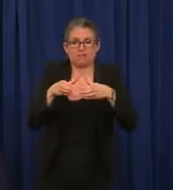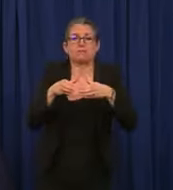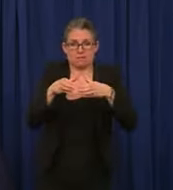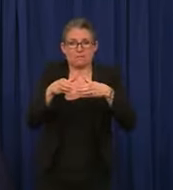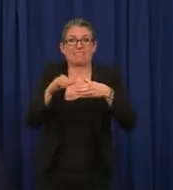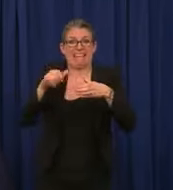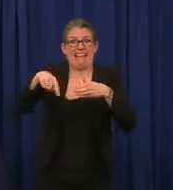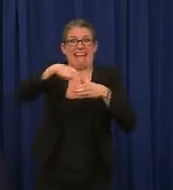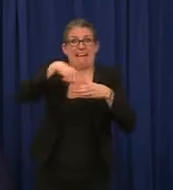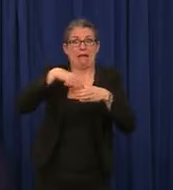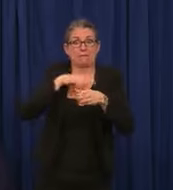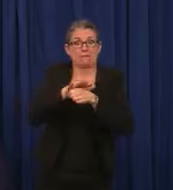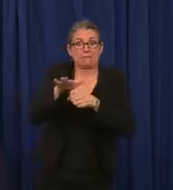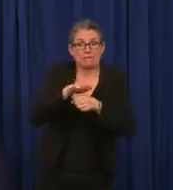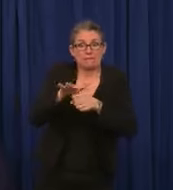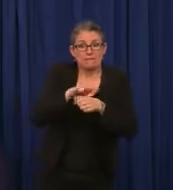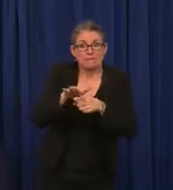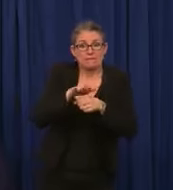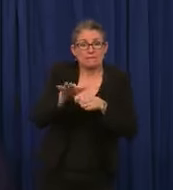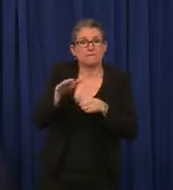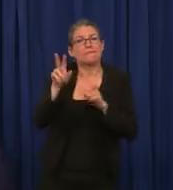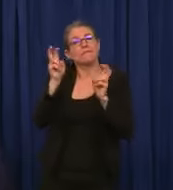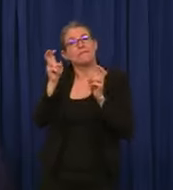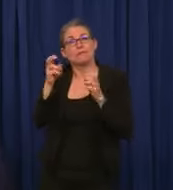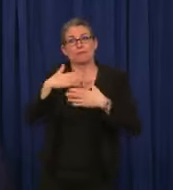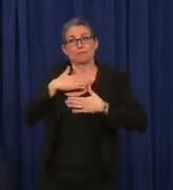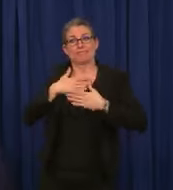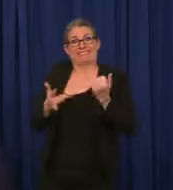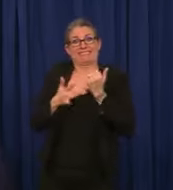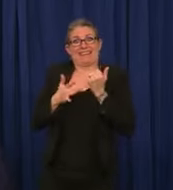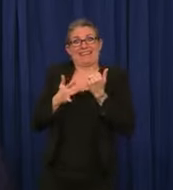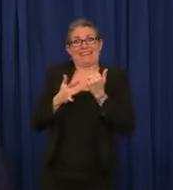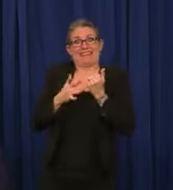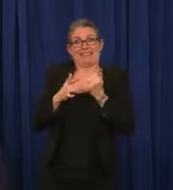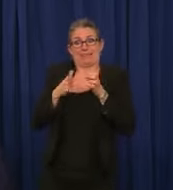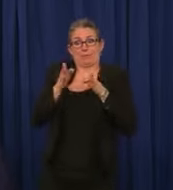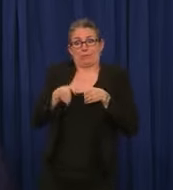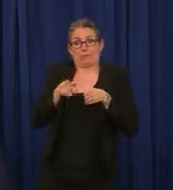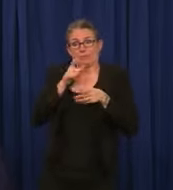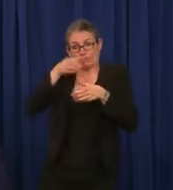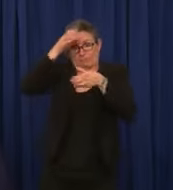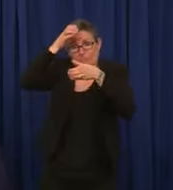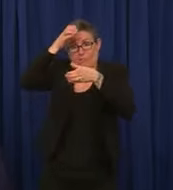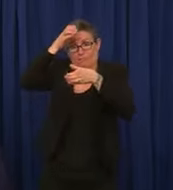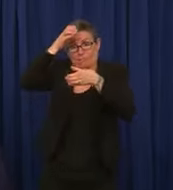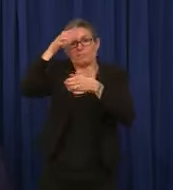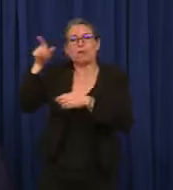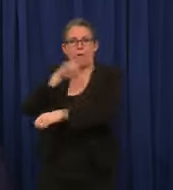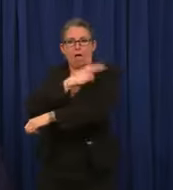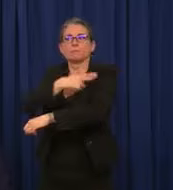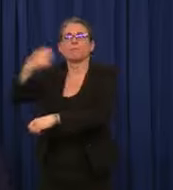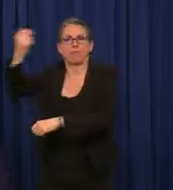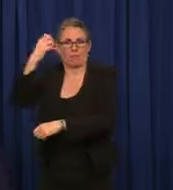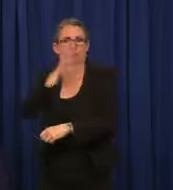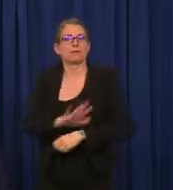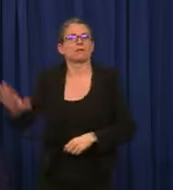technicians in Maine as reported to us by hospitals. And that number as of today is